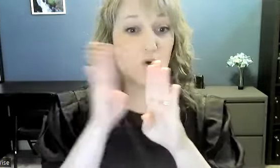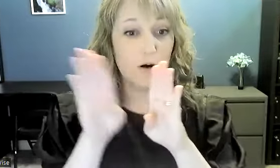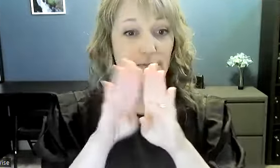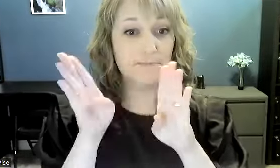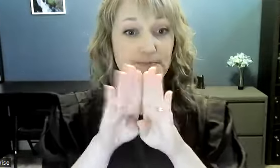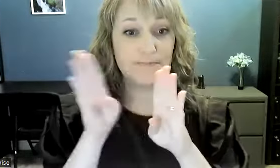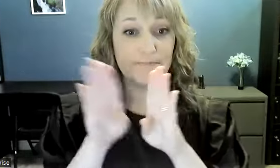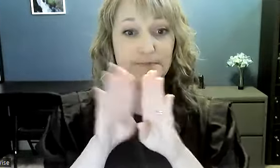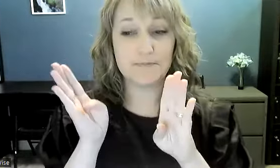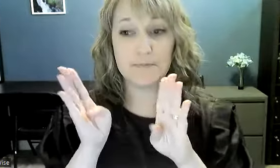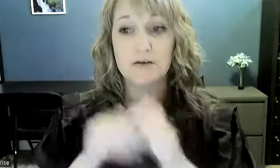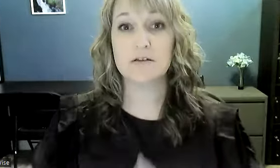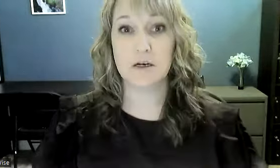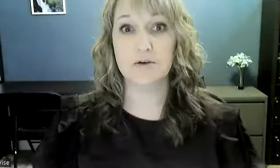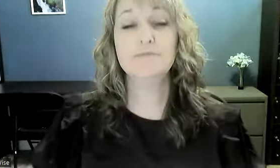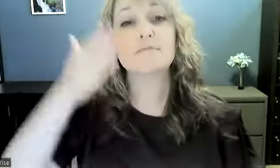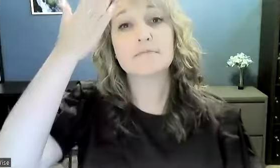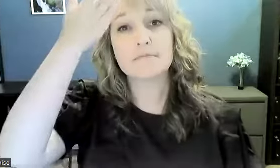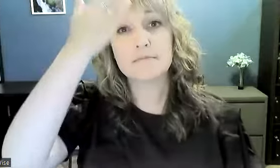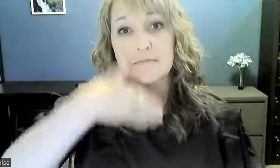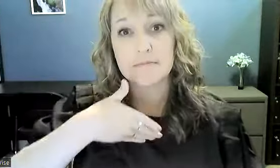door. So